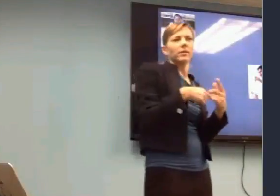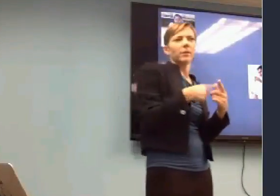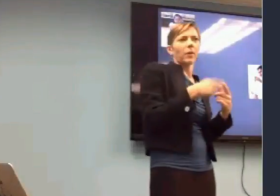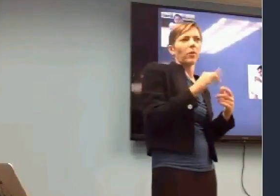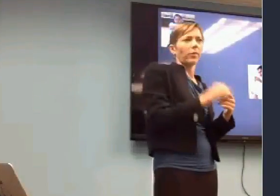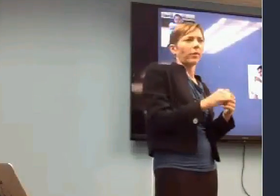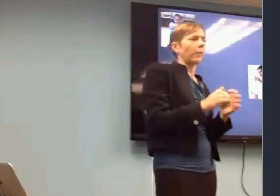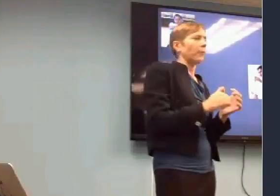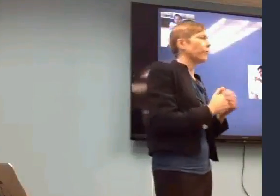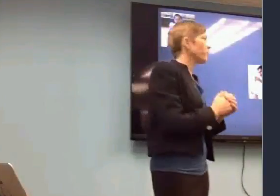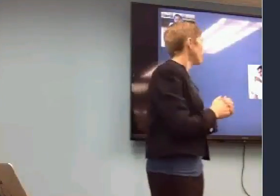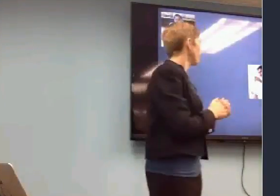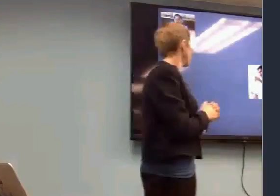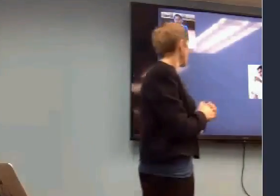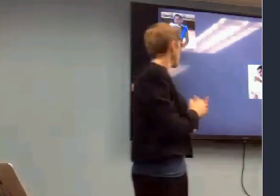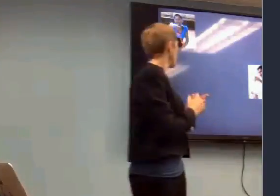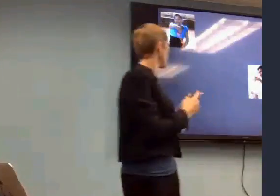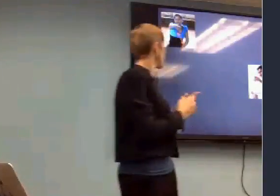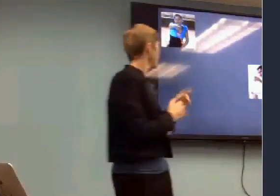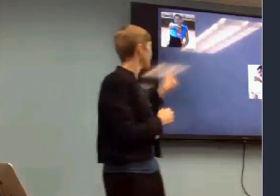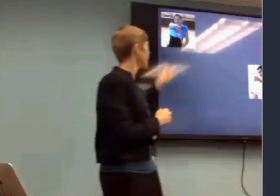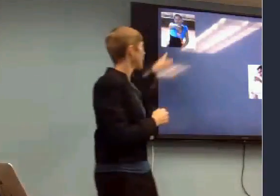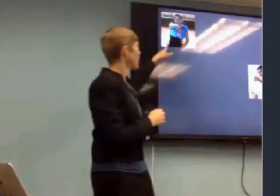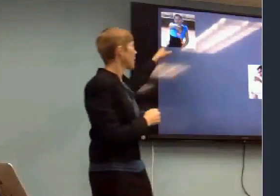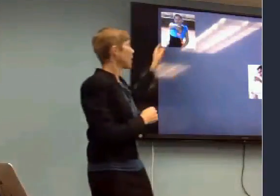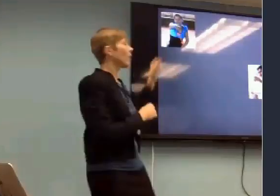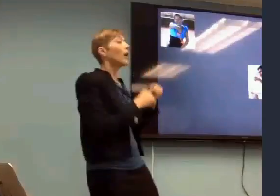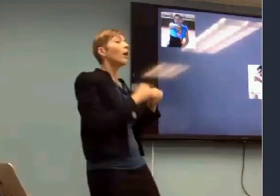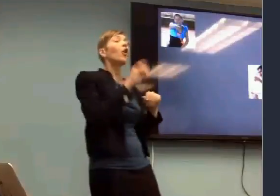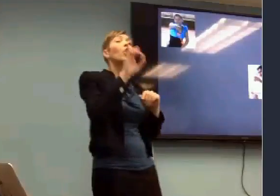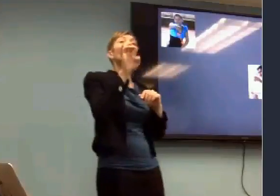So this suggests a few things, and I have pictures here.